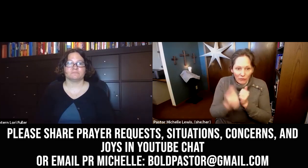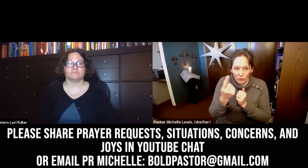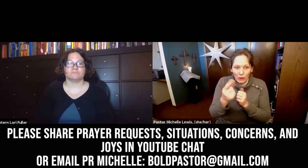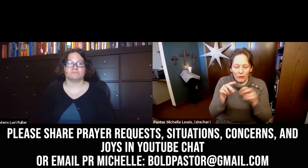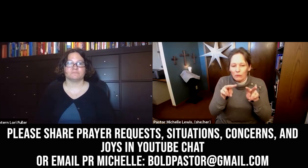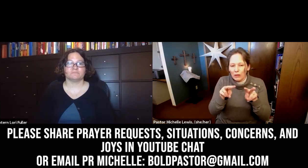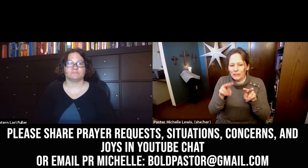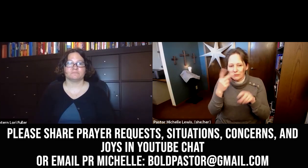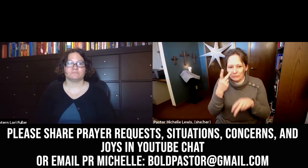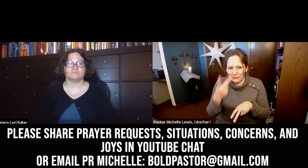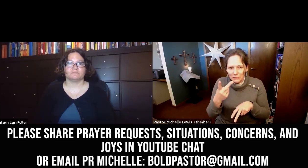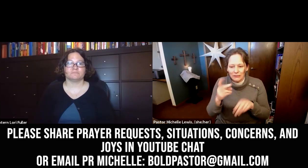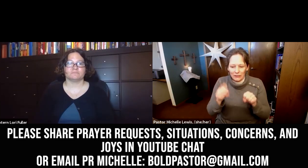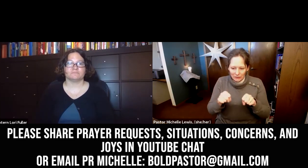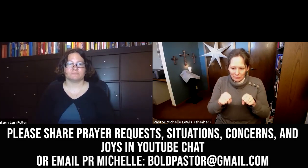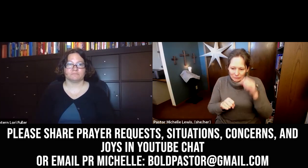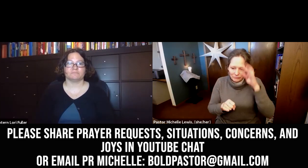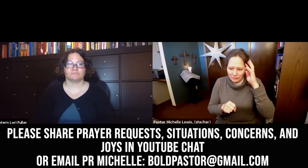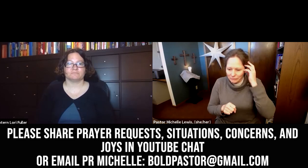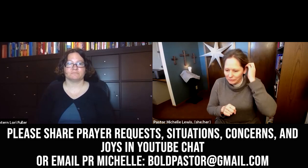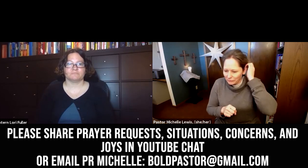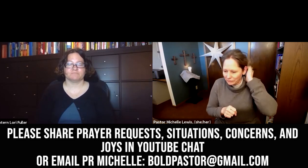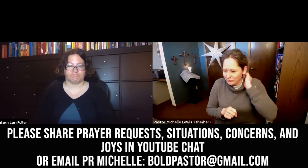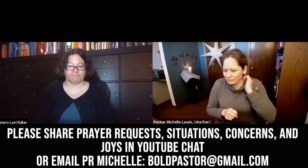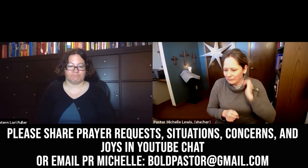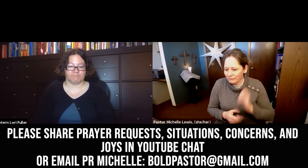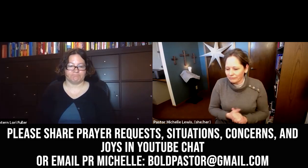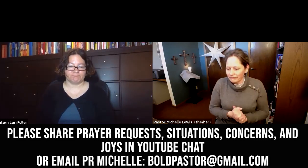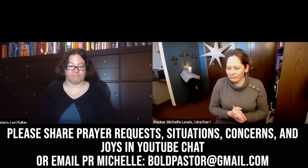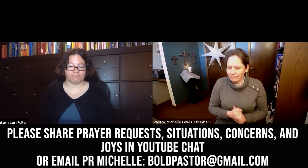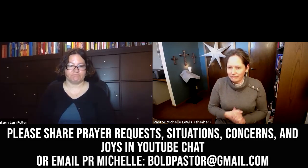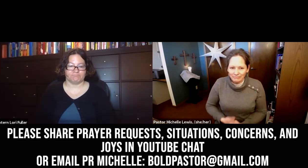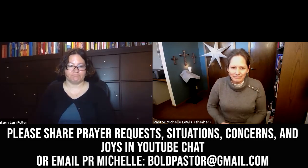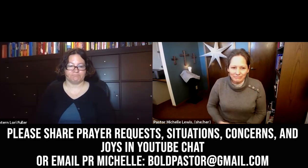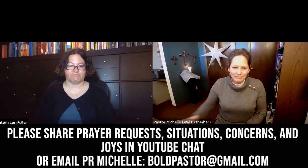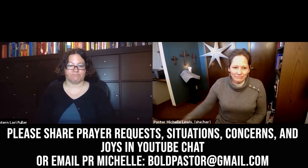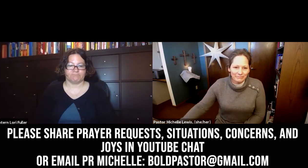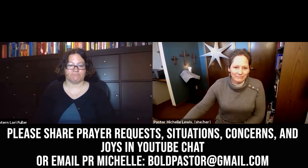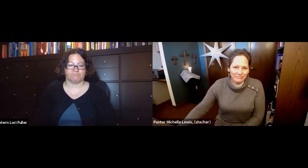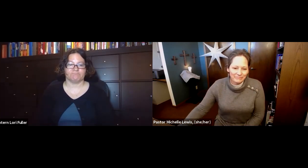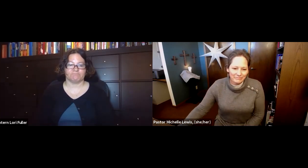What people and situations do you bring to our time of prayer?